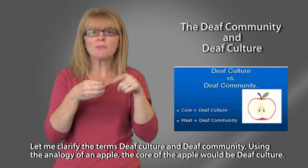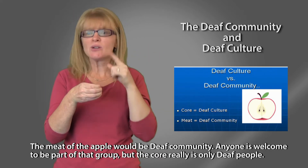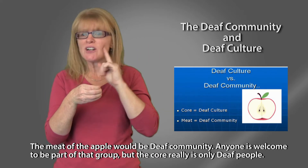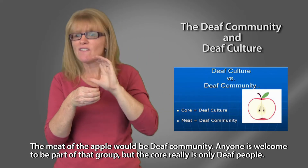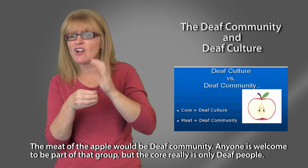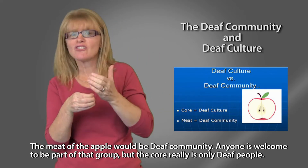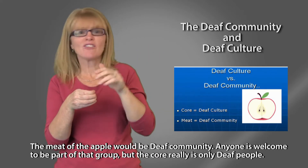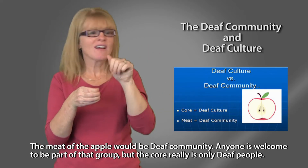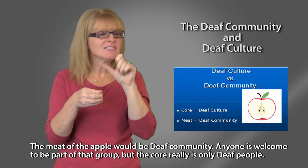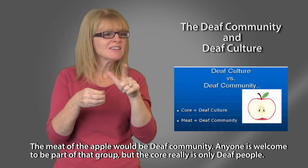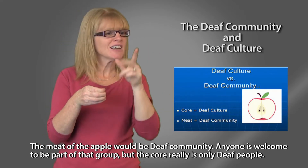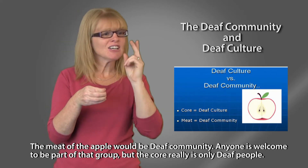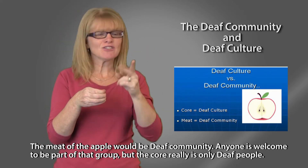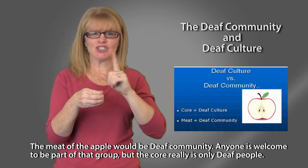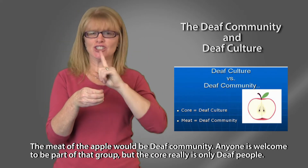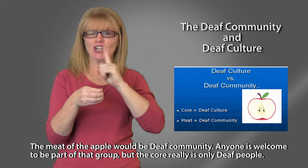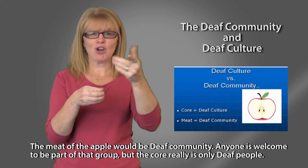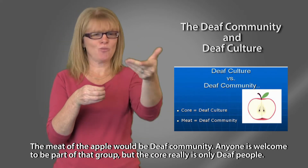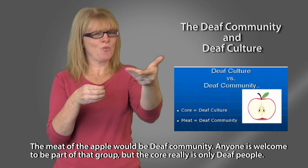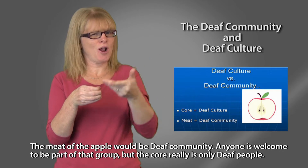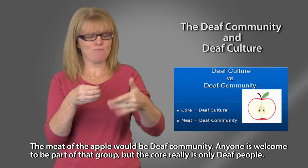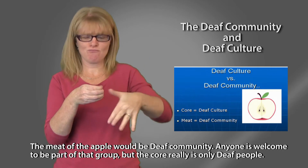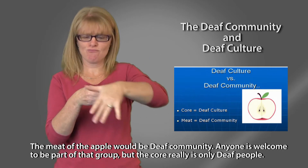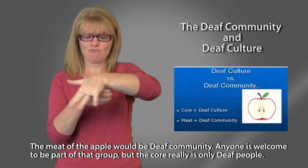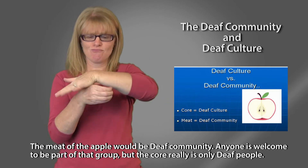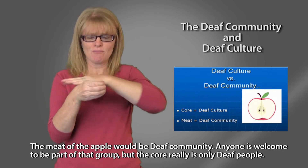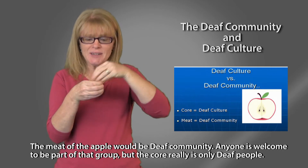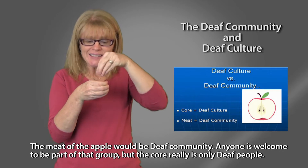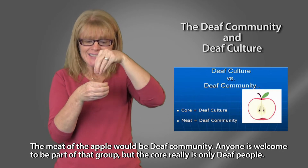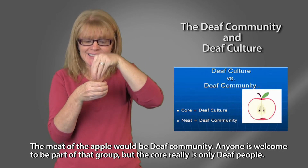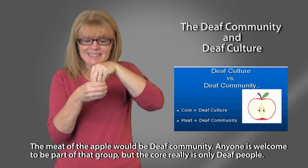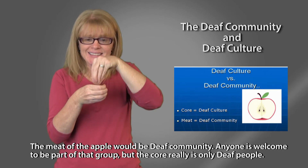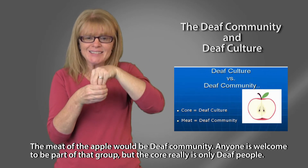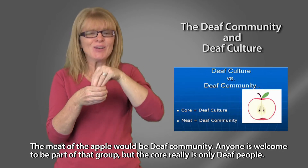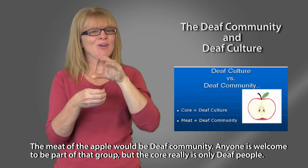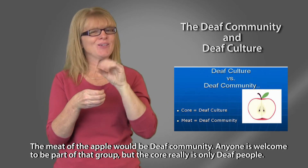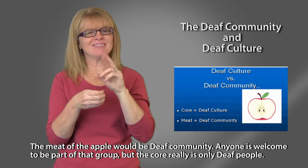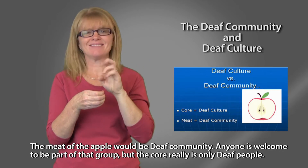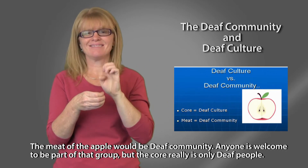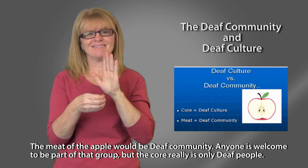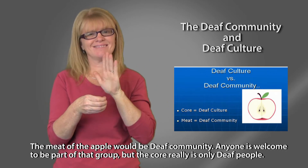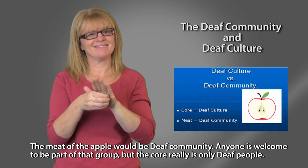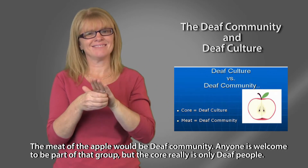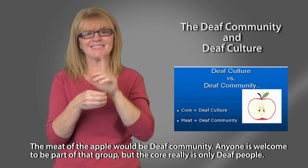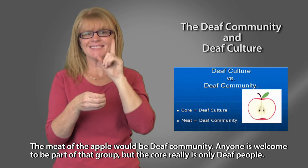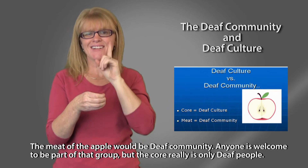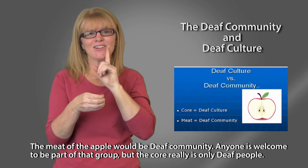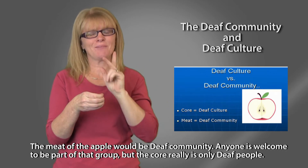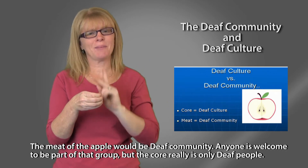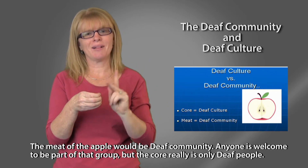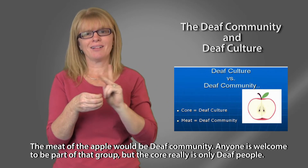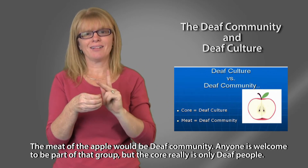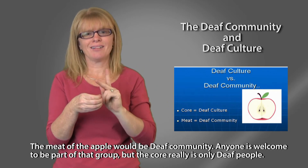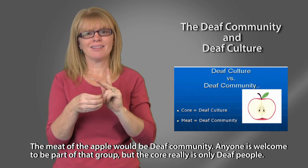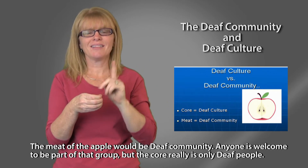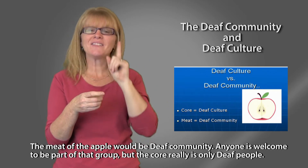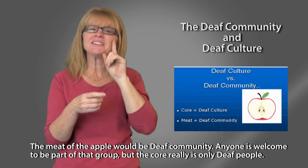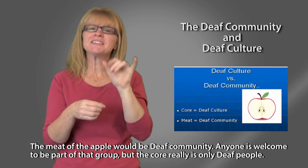The meat of the apple would be Deaf community, and anyone is welcome to be part of that group, but the core really is only Deaf